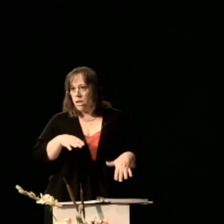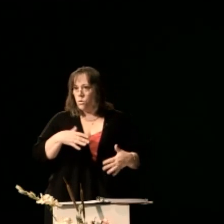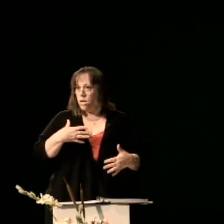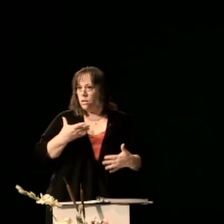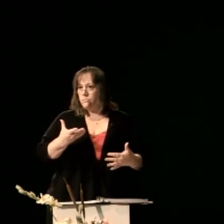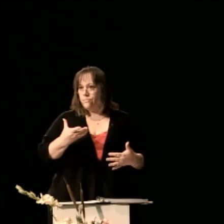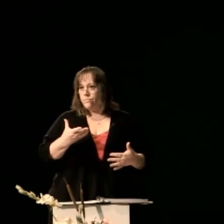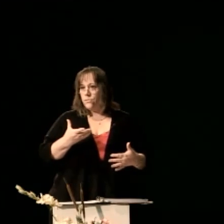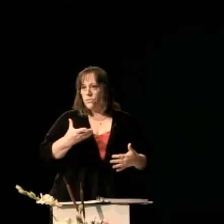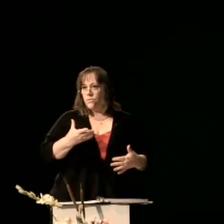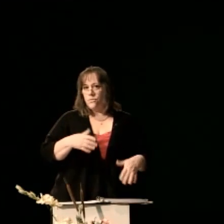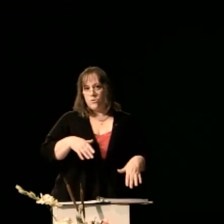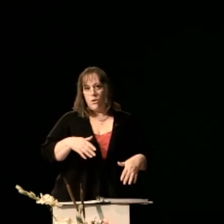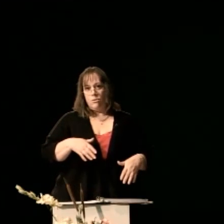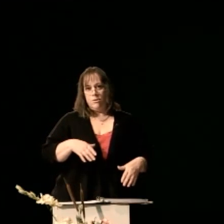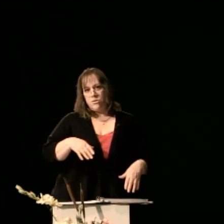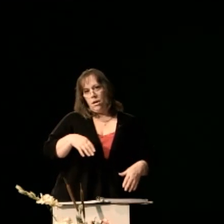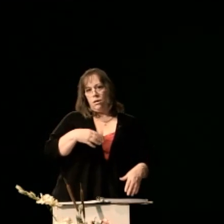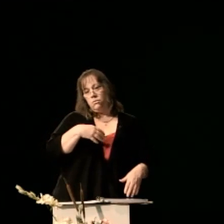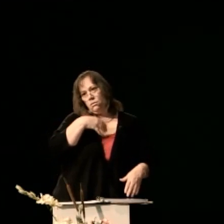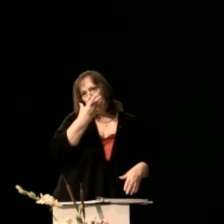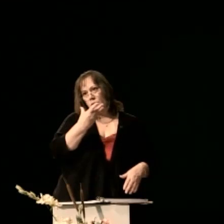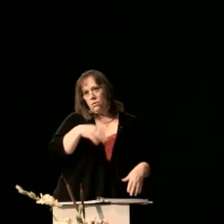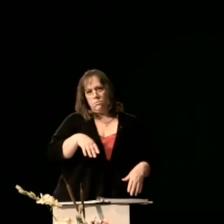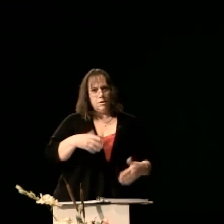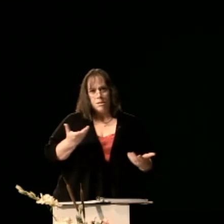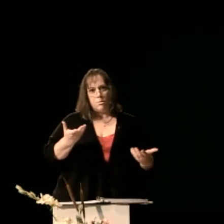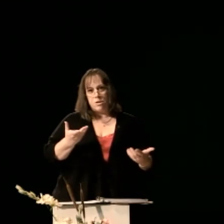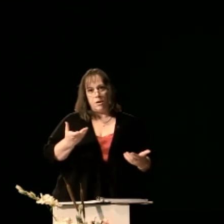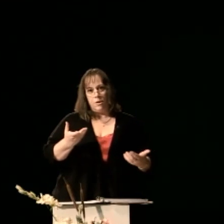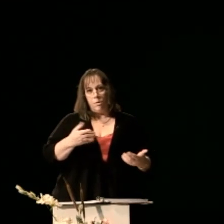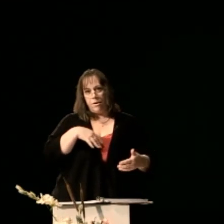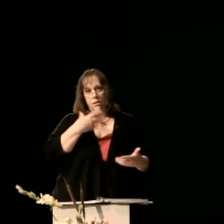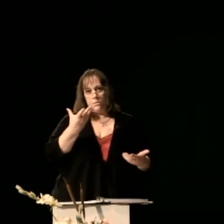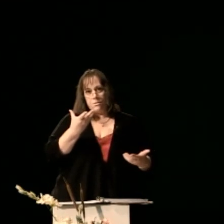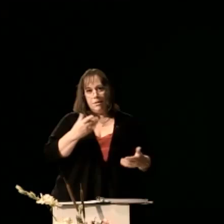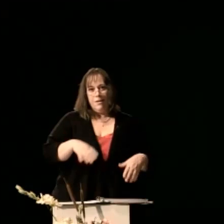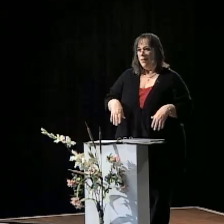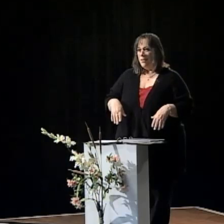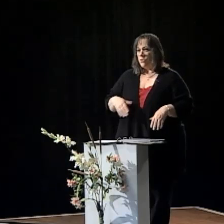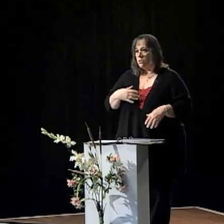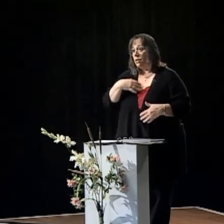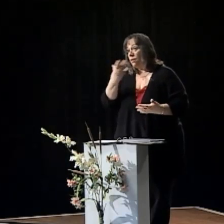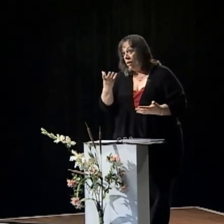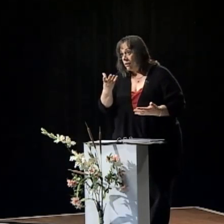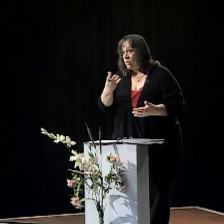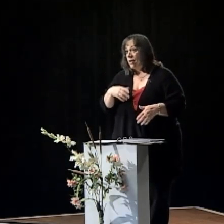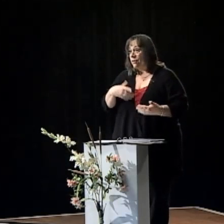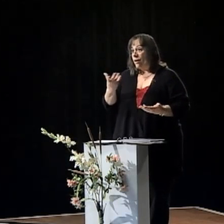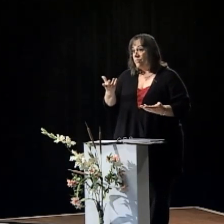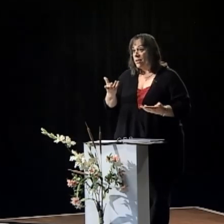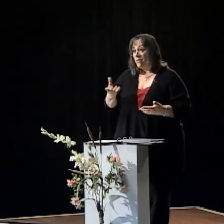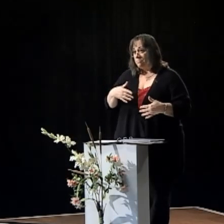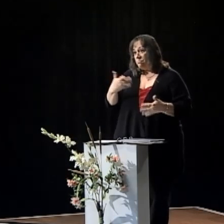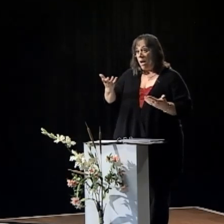it. So you just can't go, because someone's not going to know what that is. So you go like, kind of cough. You're going to mime it